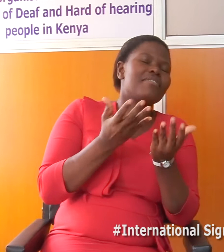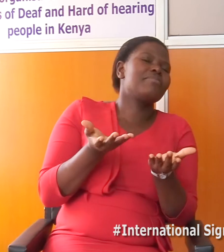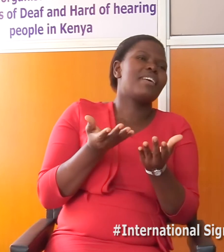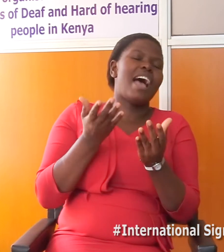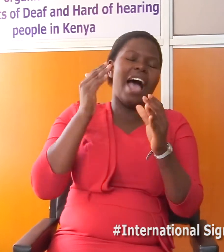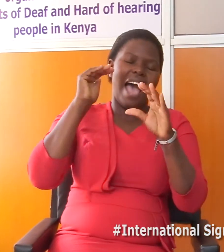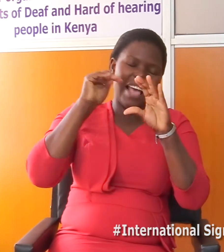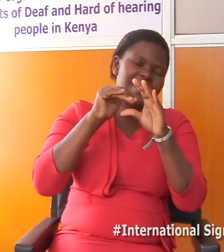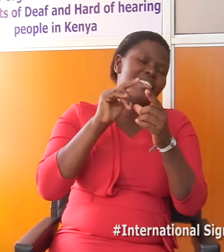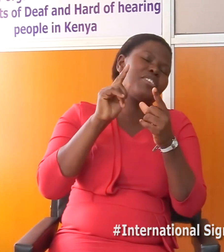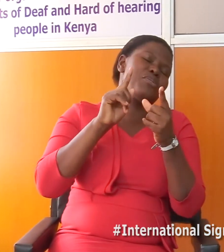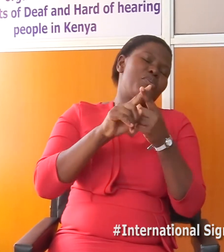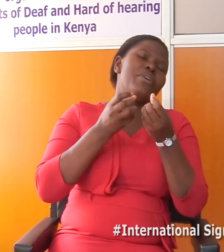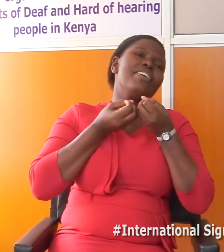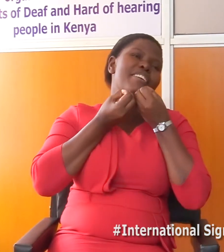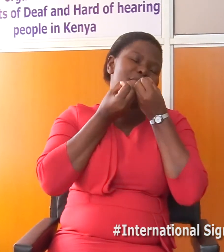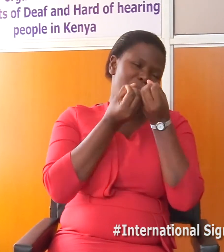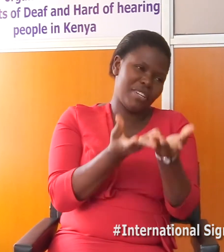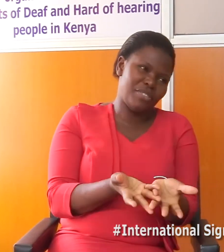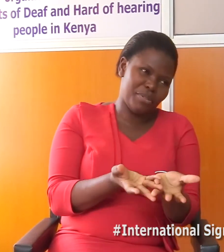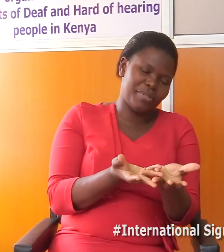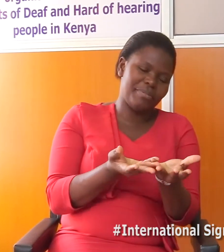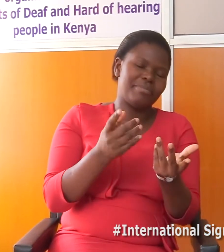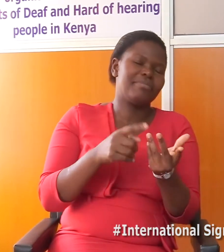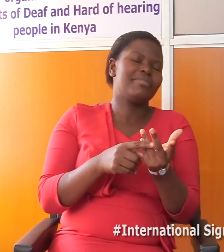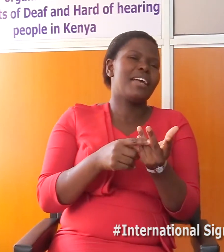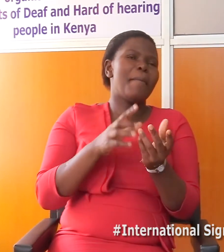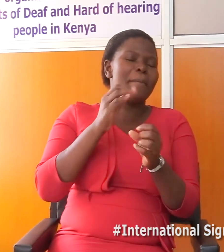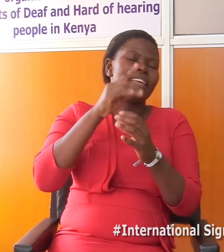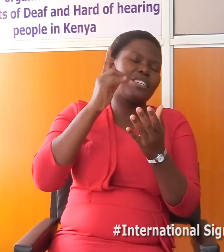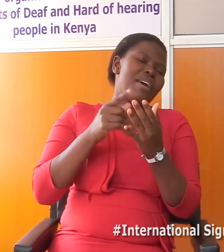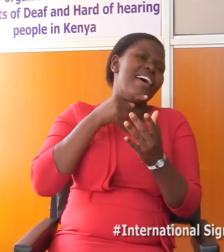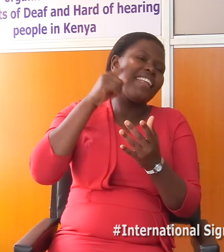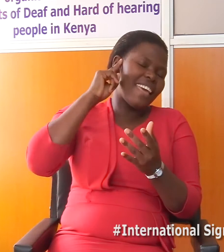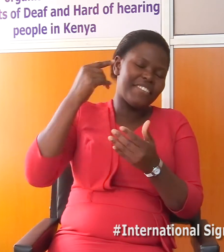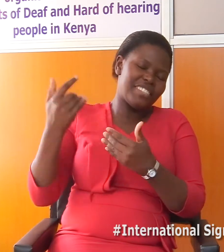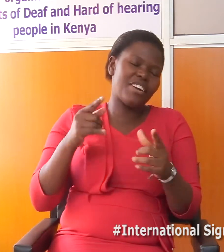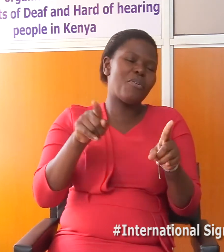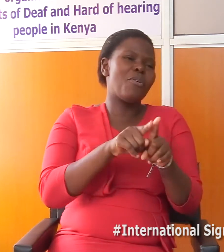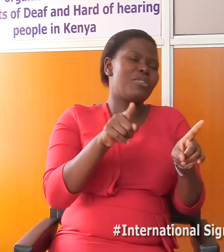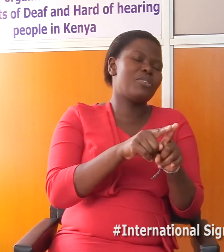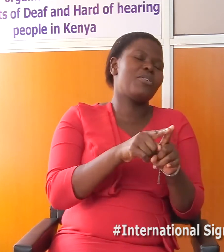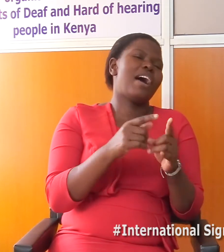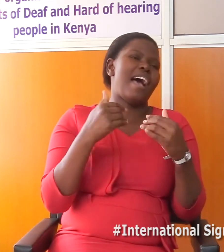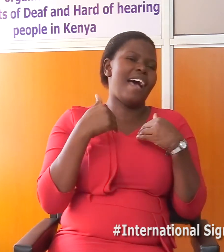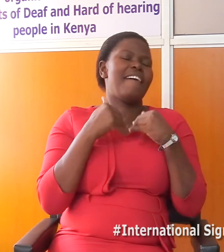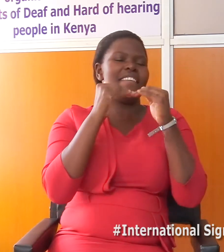Rights involve access to information, to making sure that deaf children